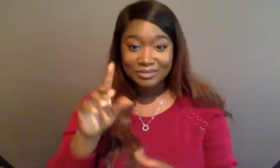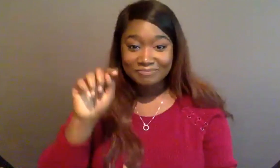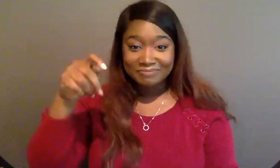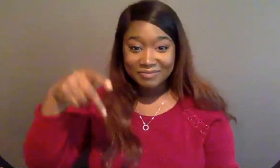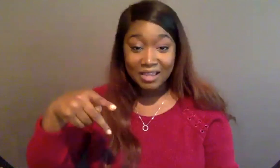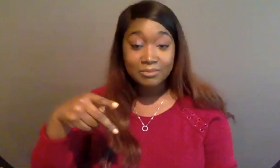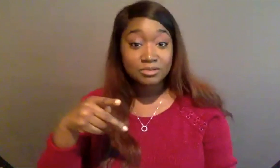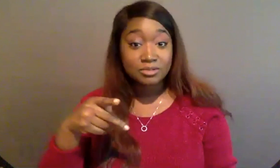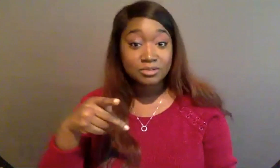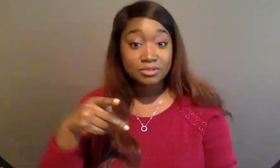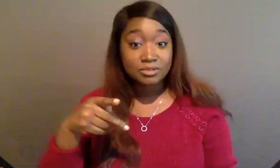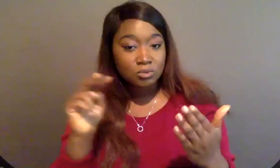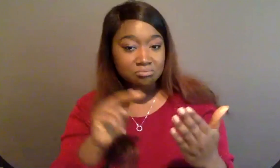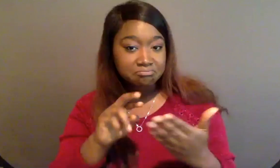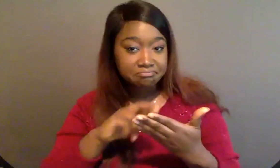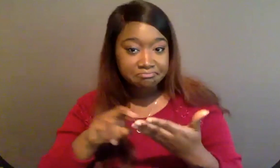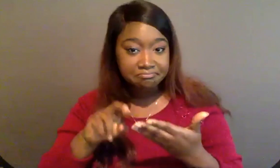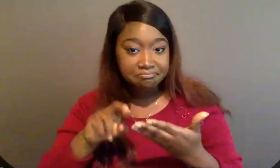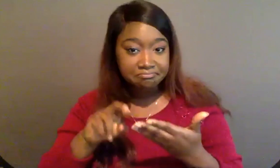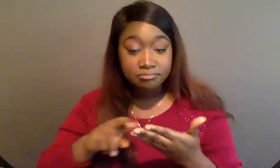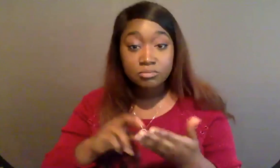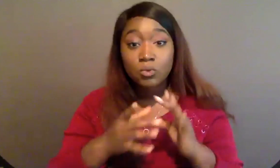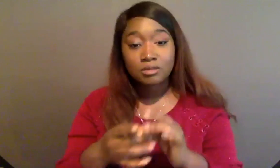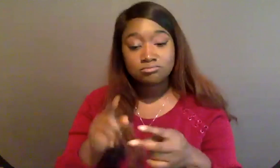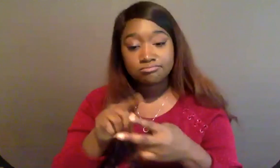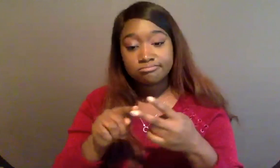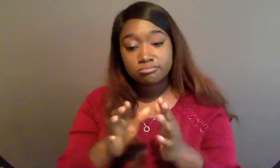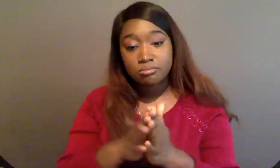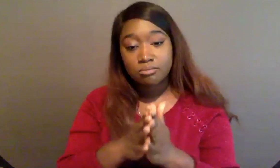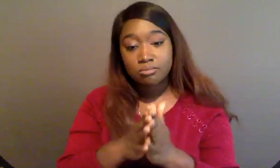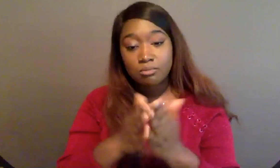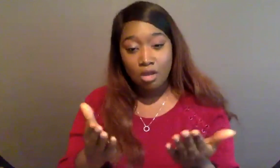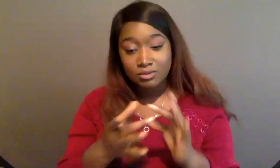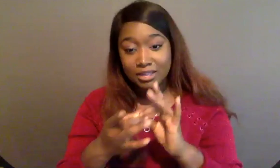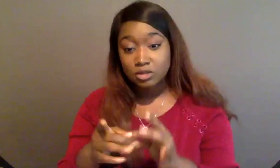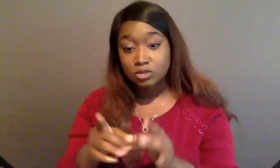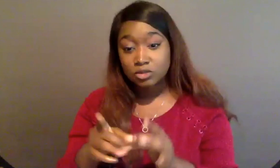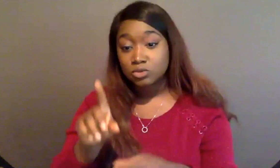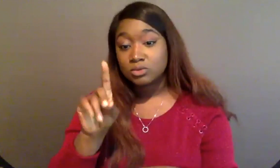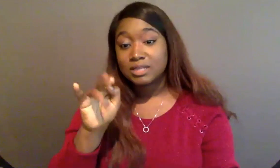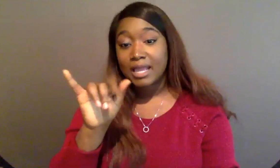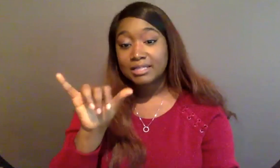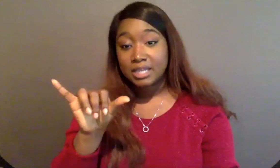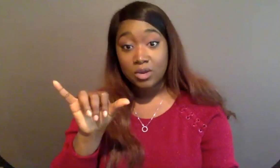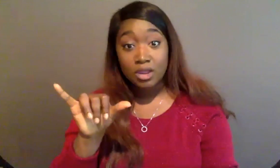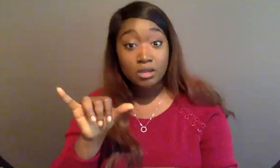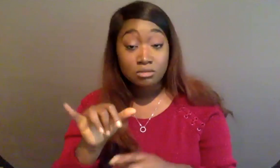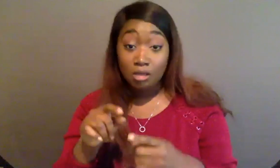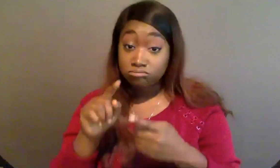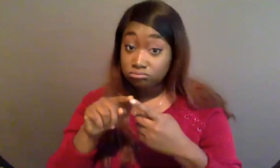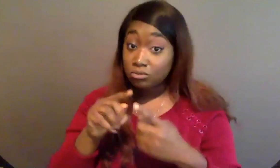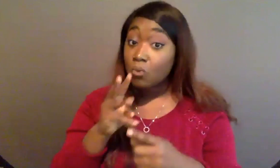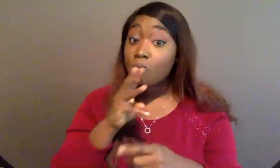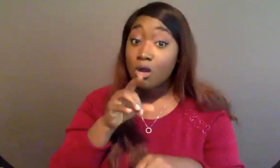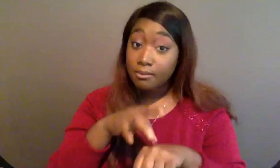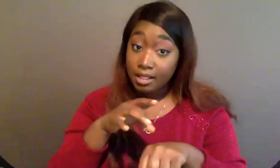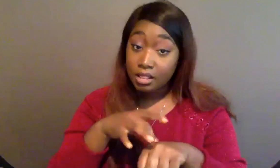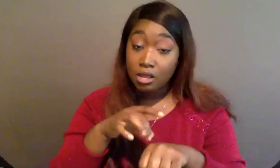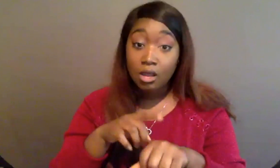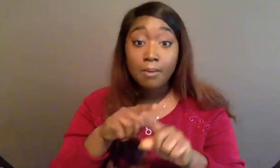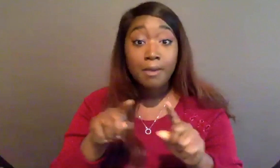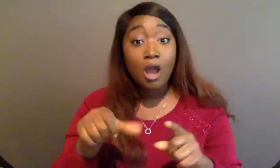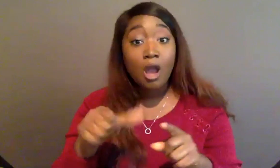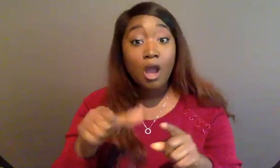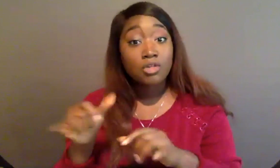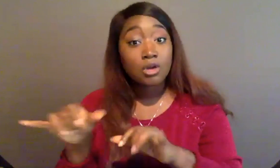of the dietary stuff as a lead-in that I think is important. So besides watermelon, one of the things that are very common are the green mung beans,